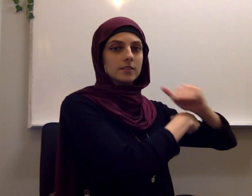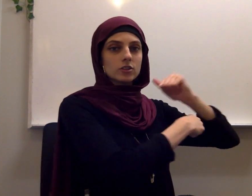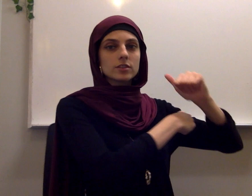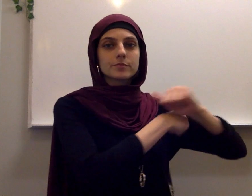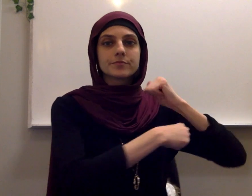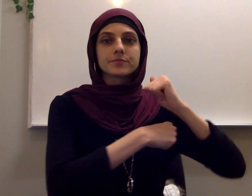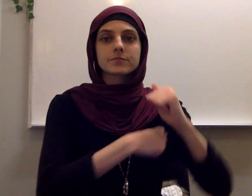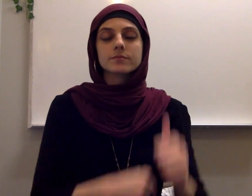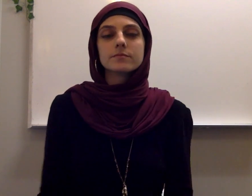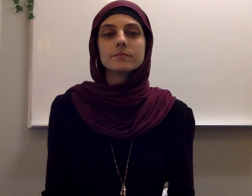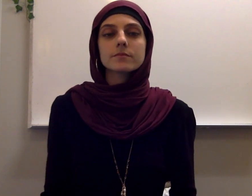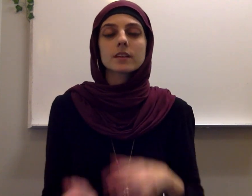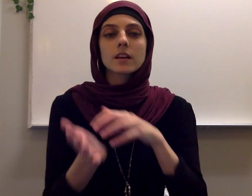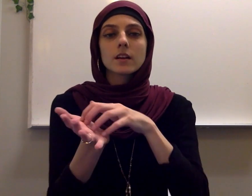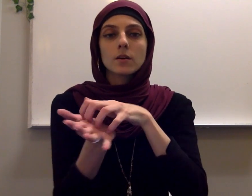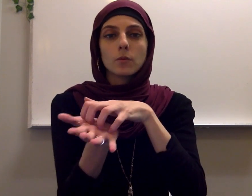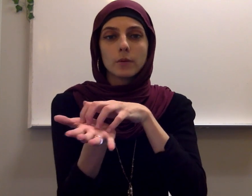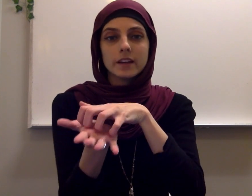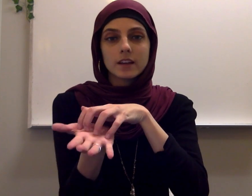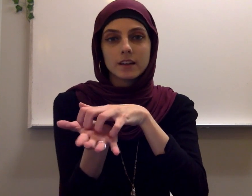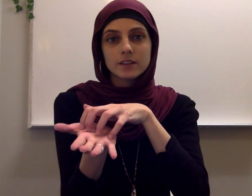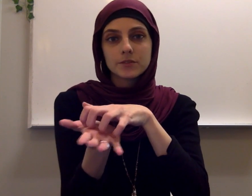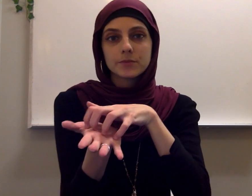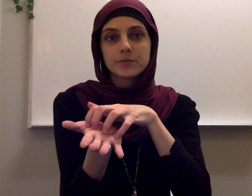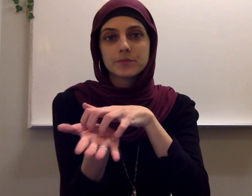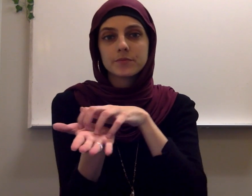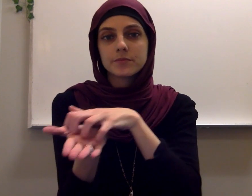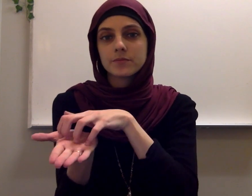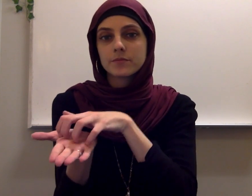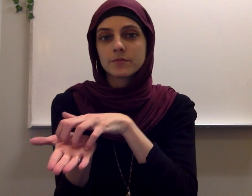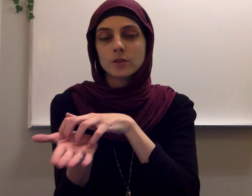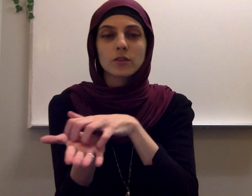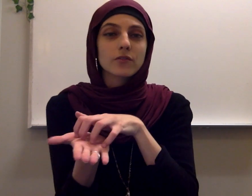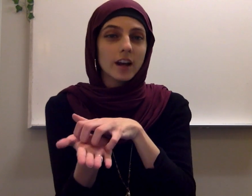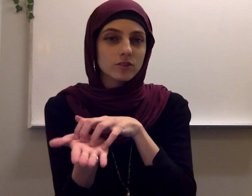Danger. Weak or fragile.